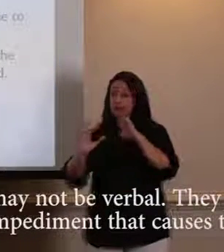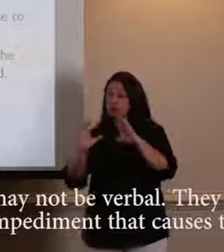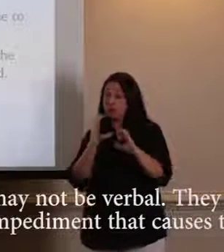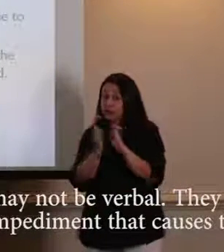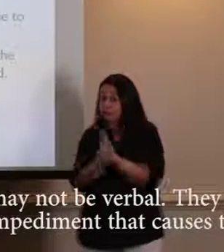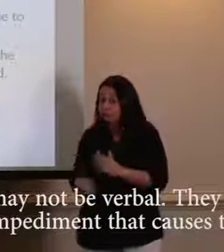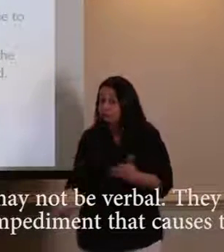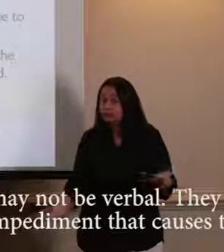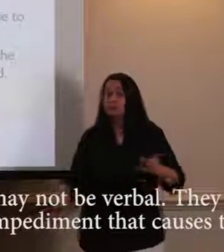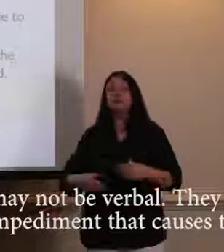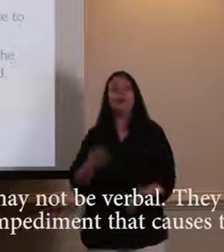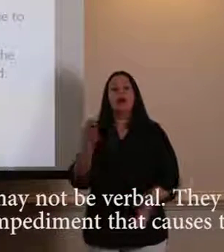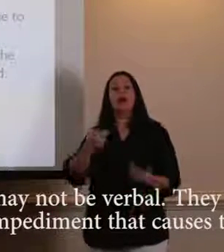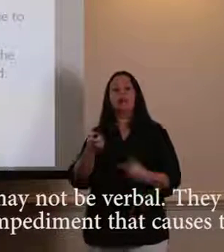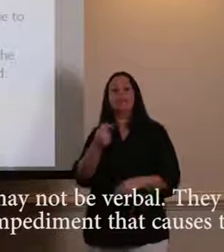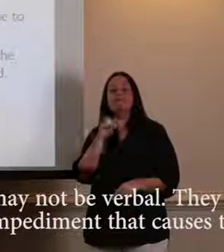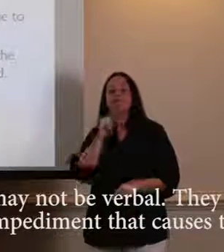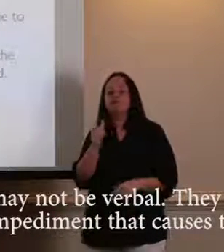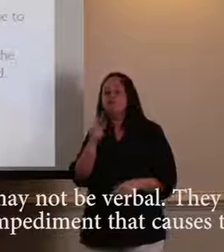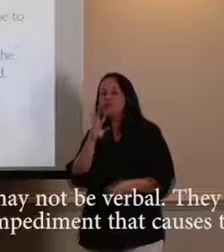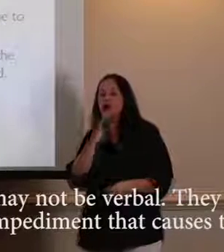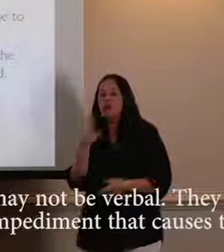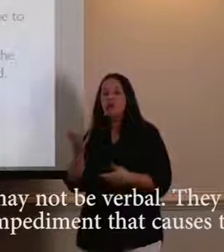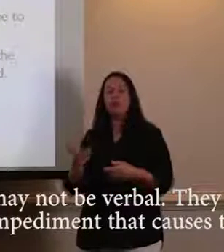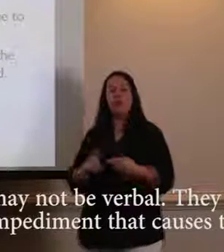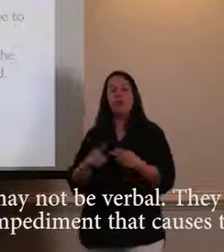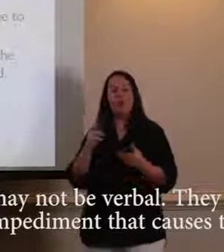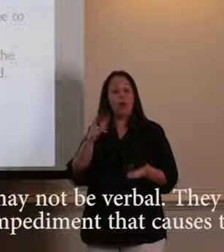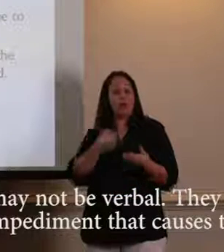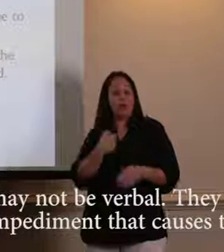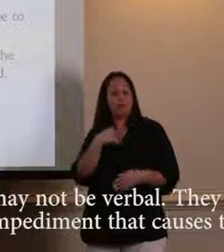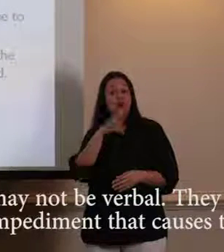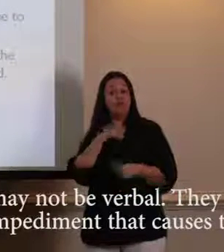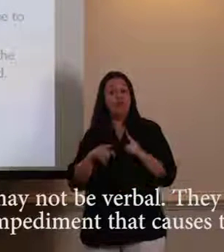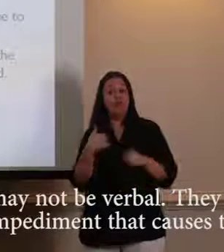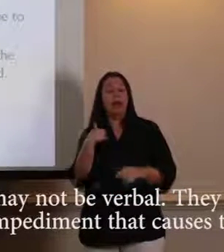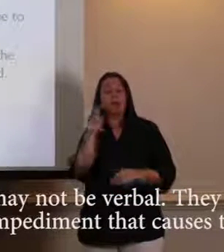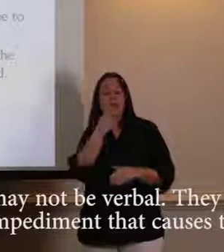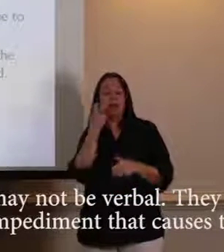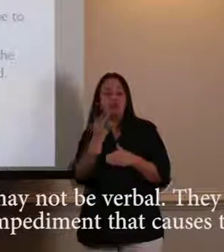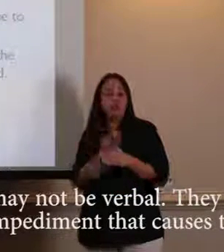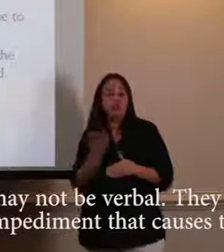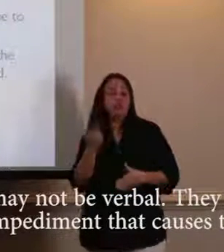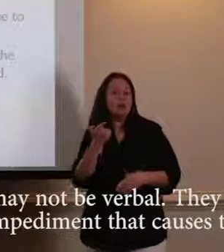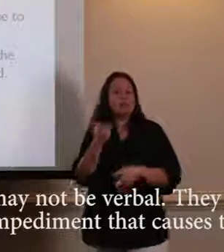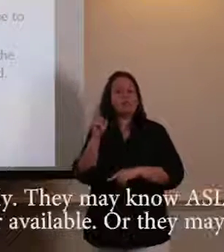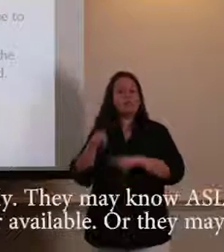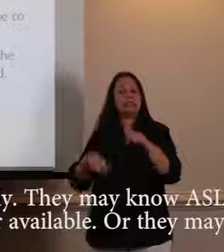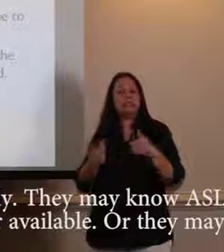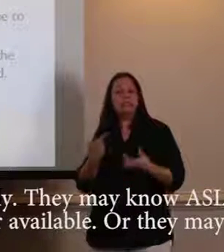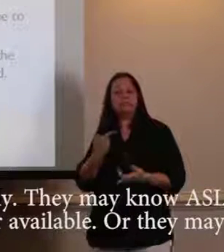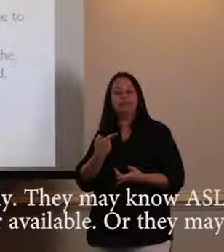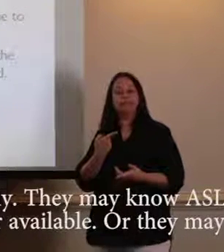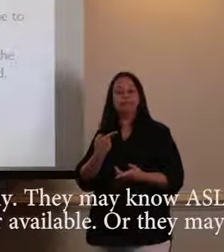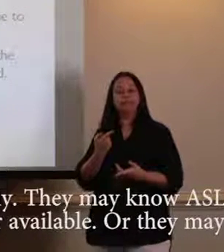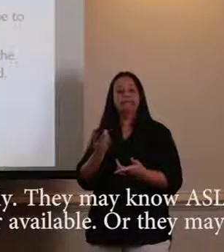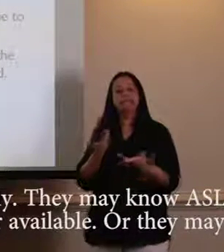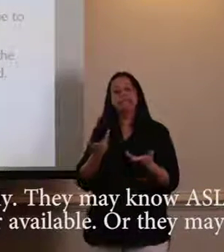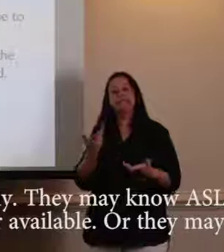skills. They may not be verbal. They may be verbal but have a speech impediment that causes them to may not be understood